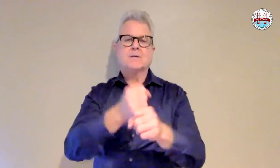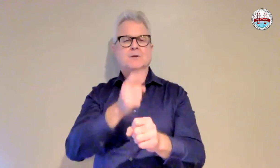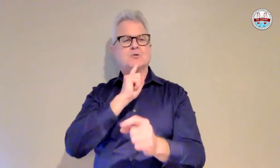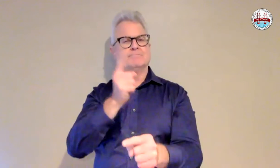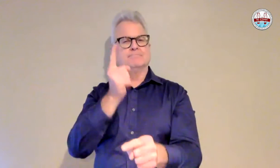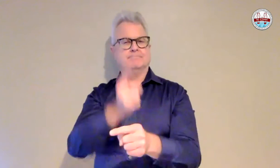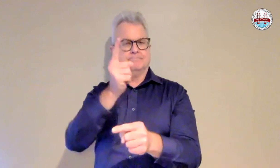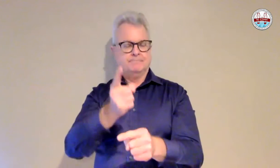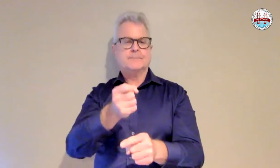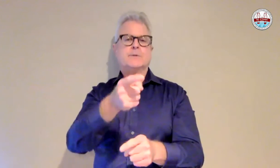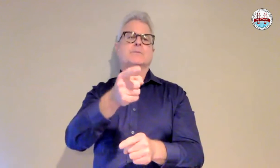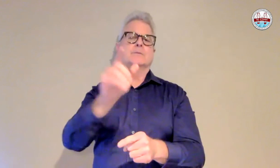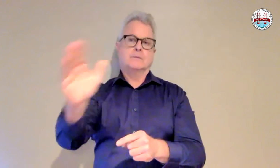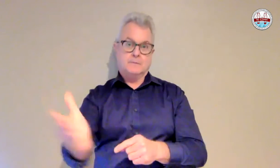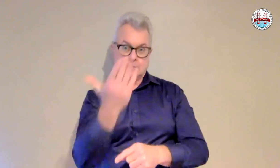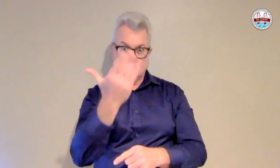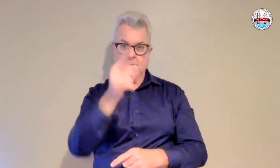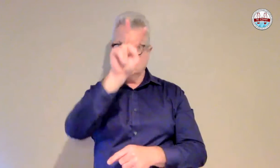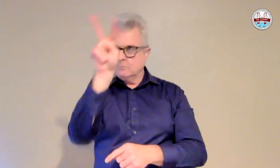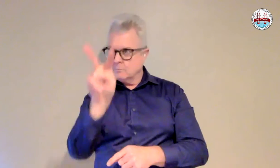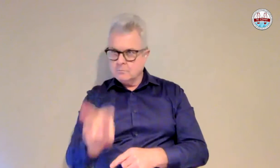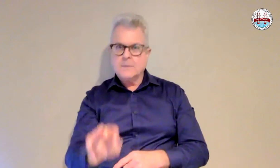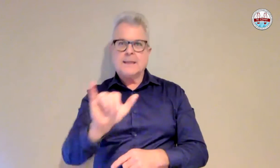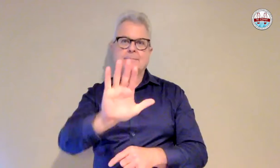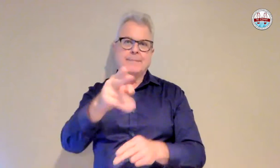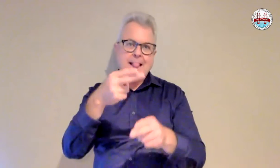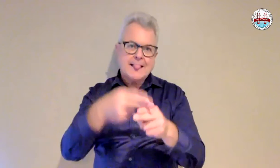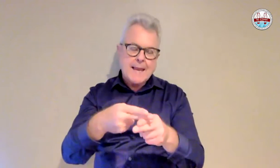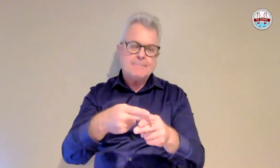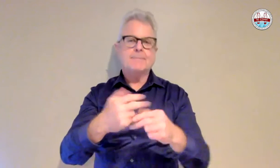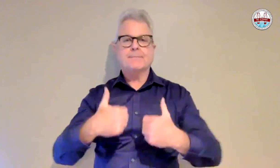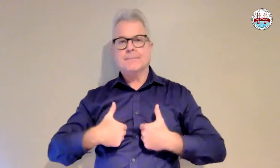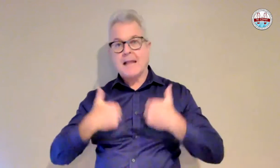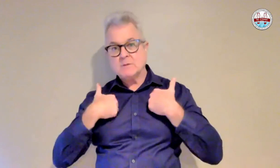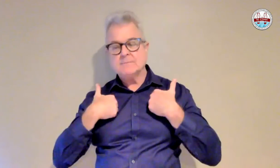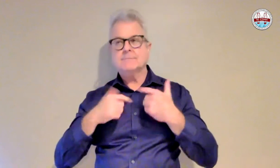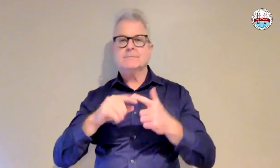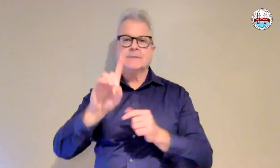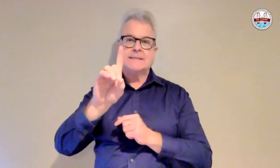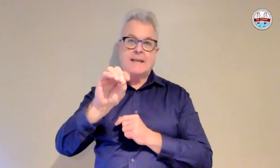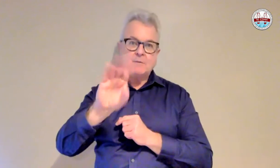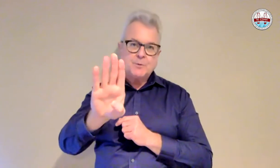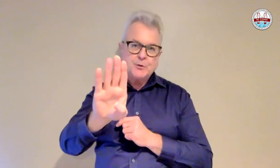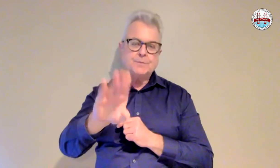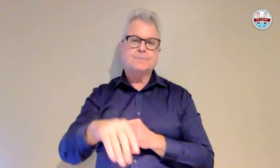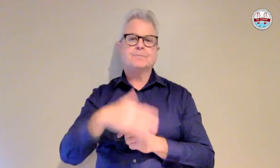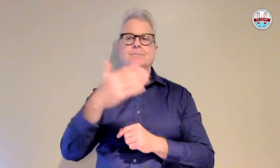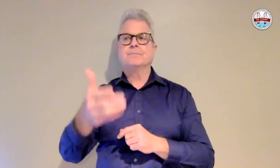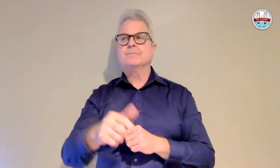ask you to verify your information to make sure that it's accurate. So once you review your information, such as your name, your address, your date of